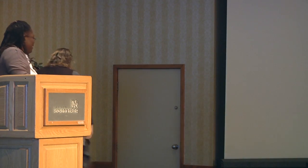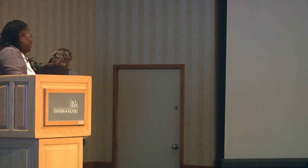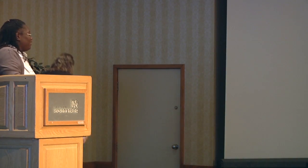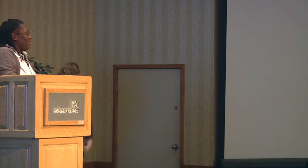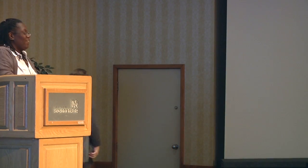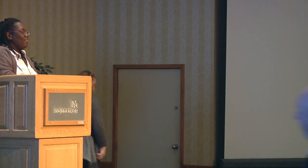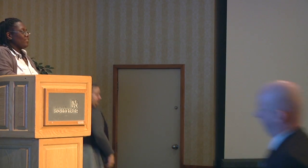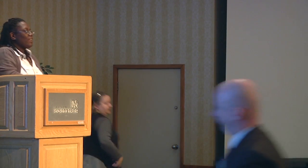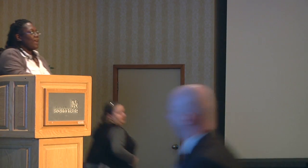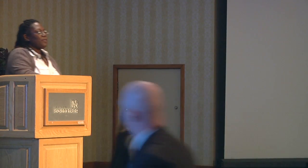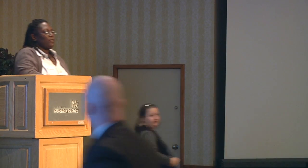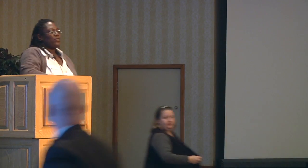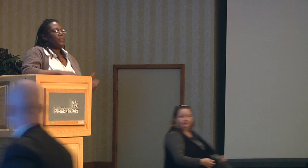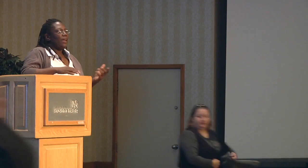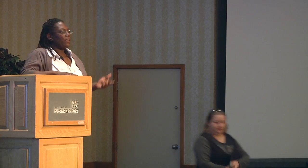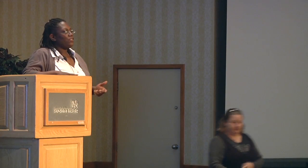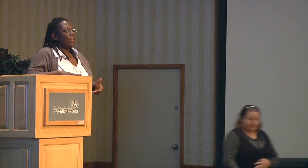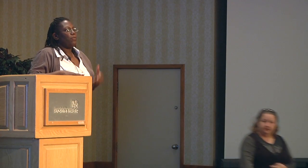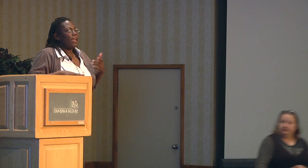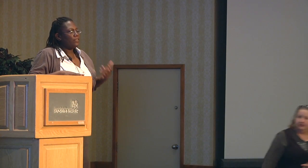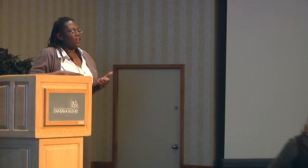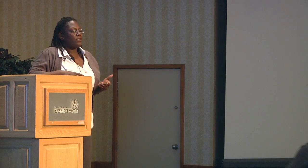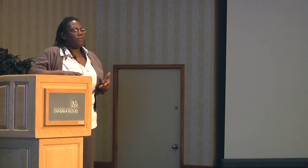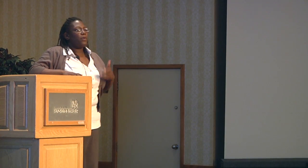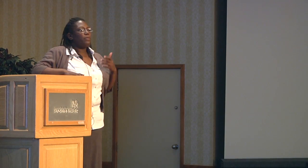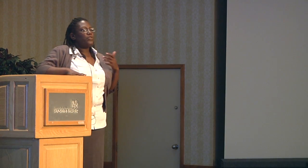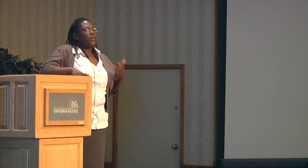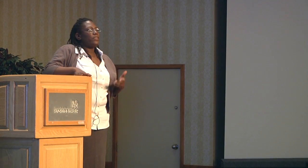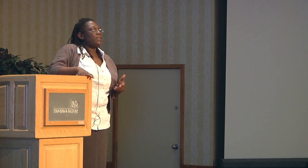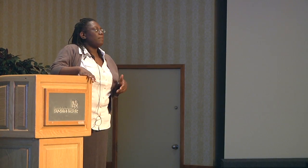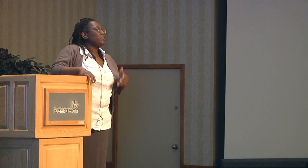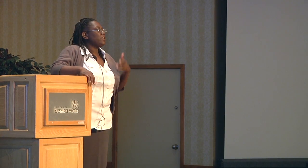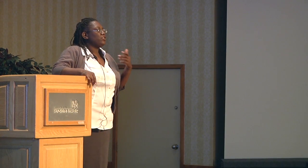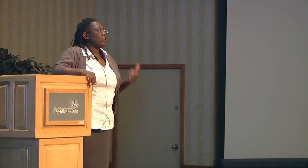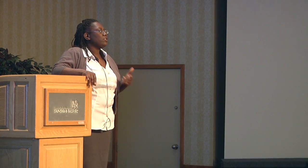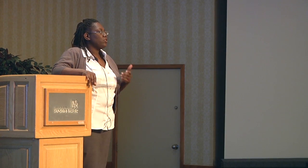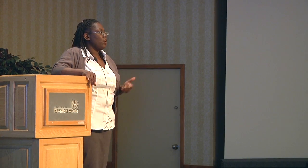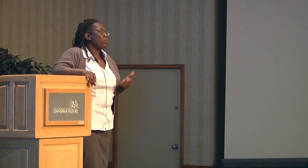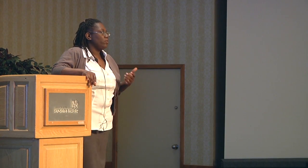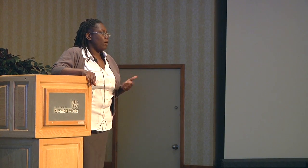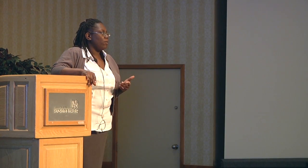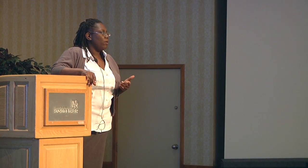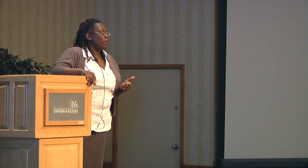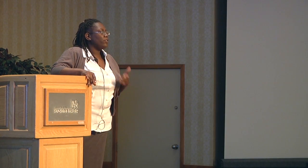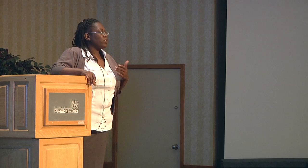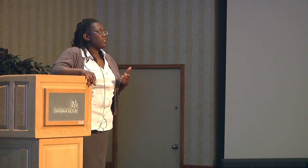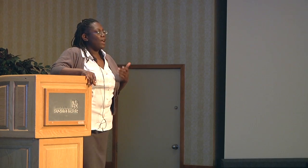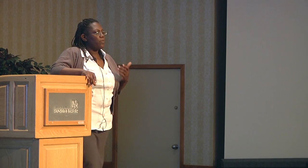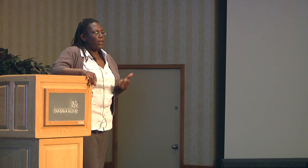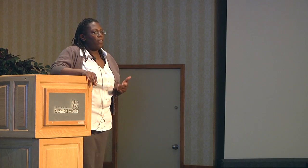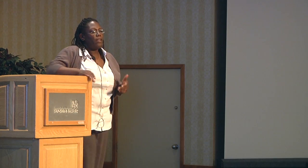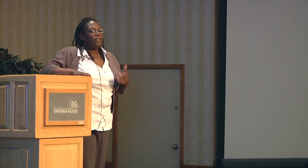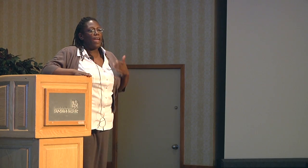you. Well, that's absolutely true. We have to educate them. We have to talk to them. Well, the majority of the time, it's just they just don't know. They're